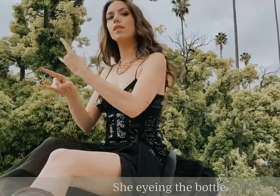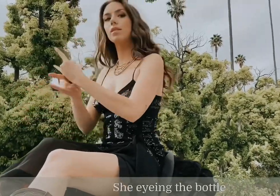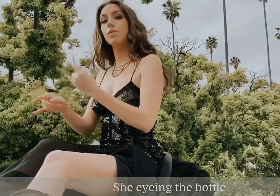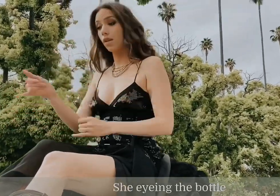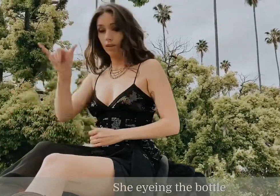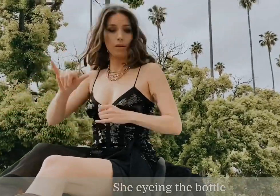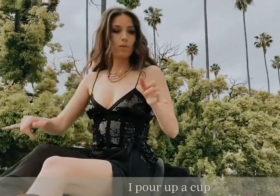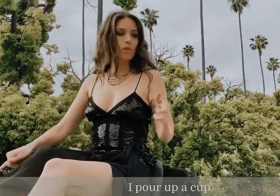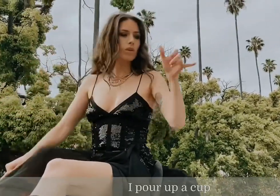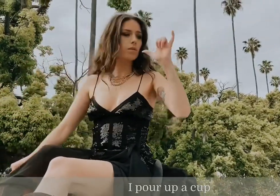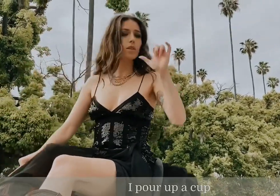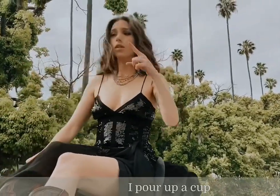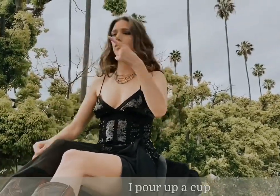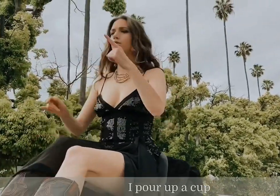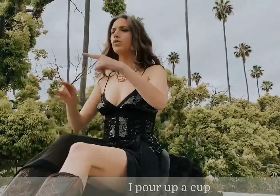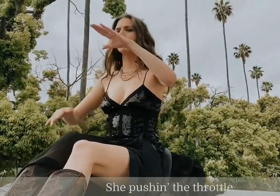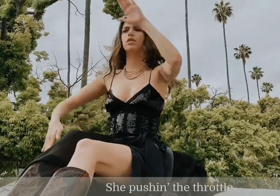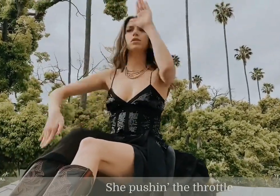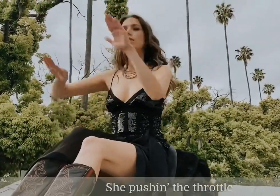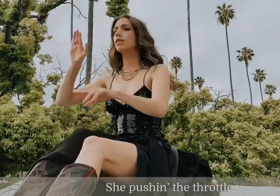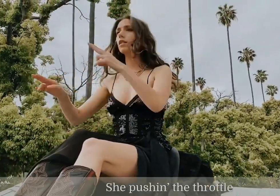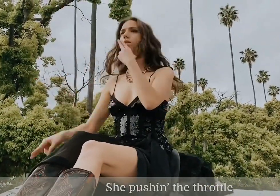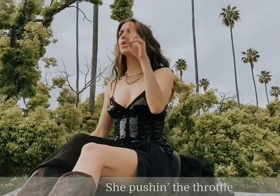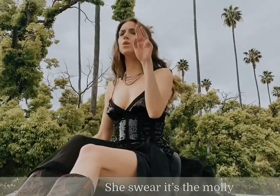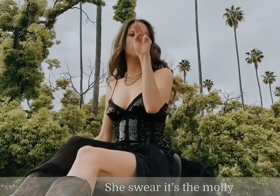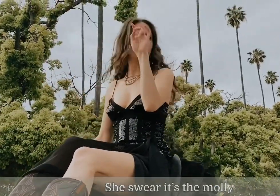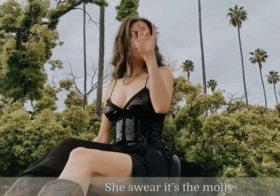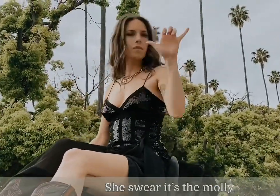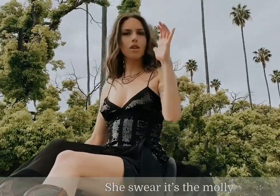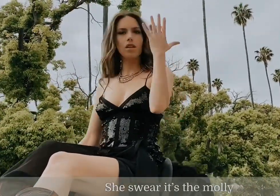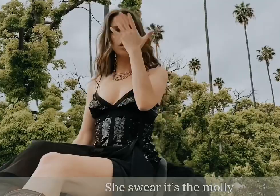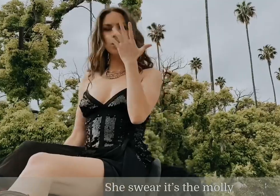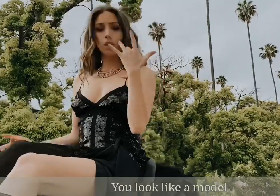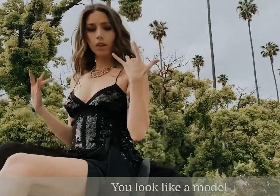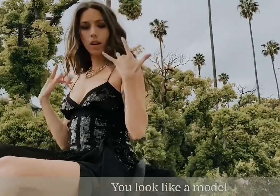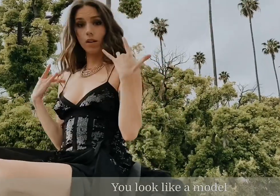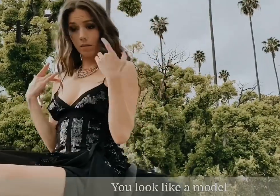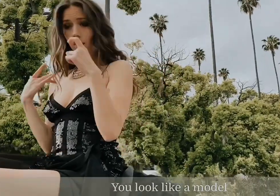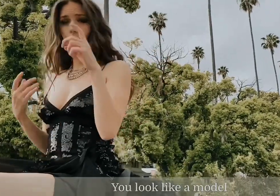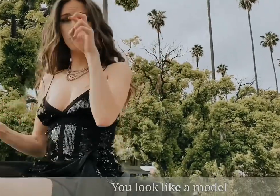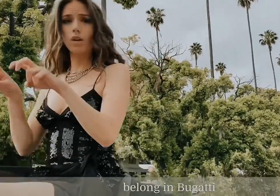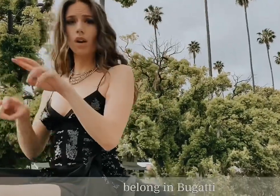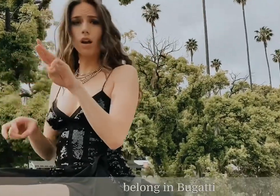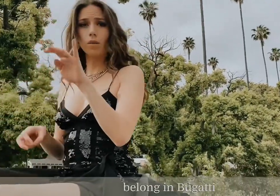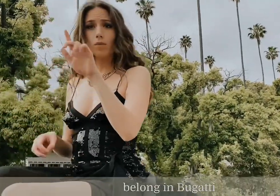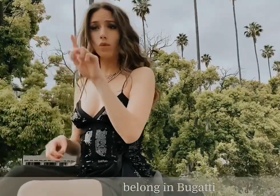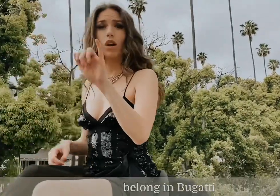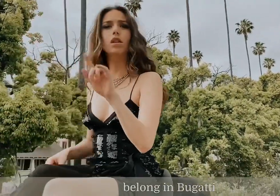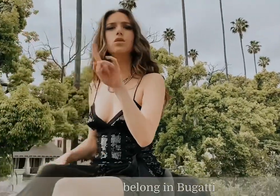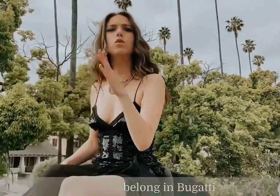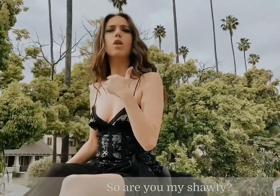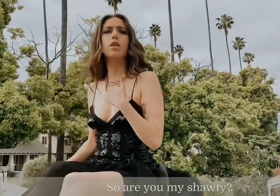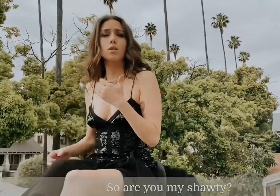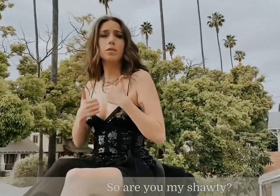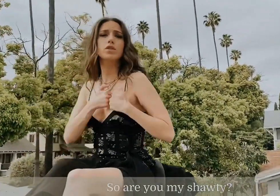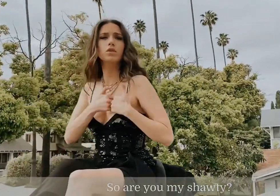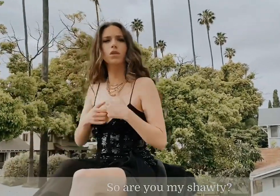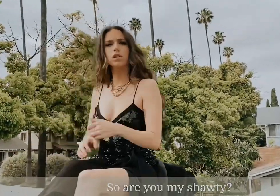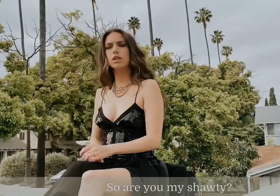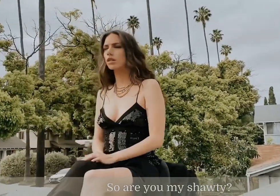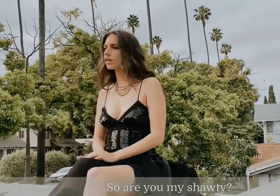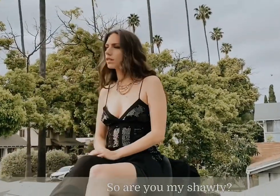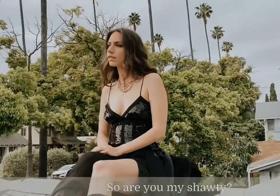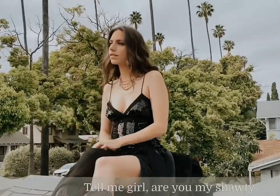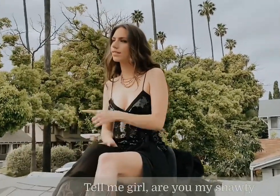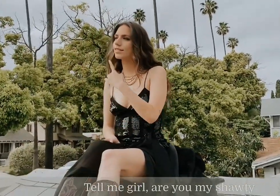she high in the bottle, I pour up a cup She pushing the throttle, she swears to Molly, you look like a model Belong in Bugatti, so how you my